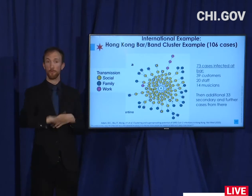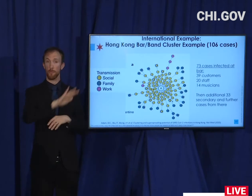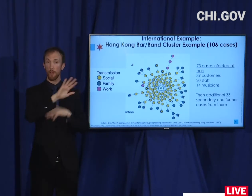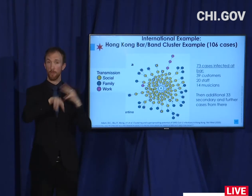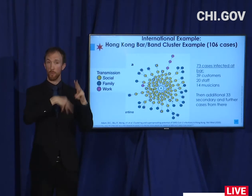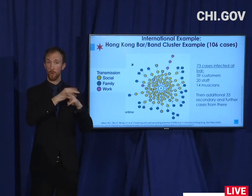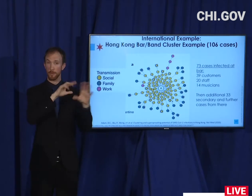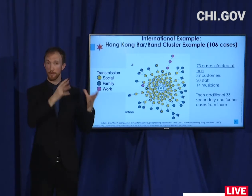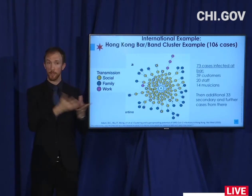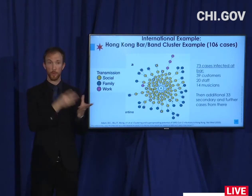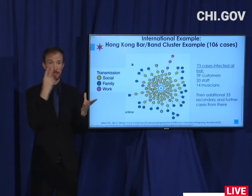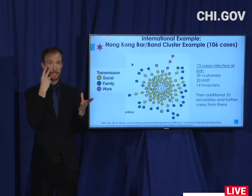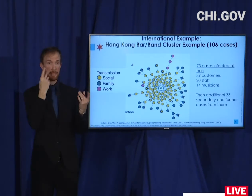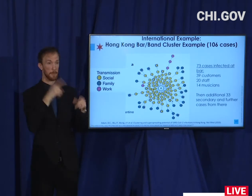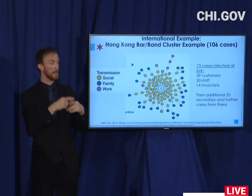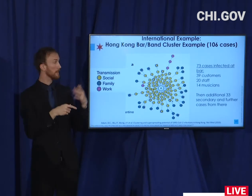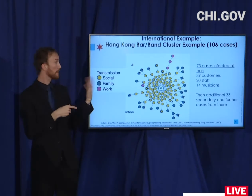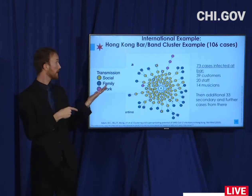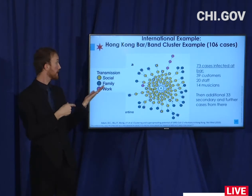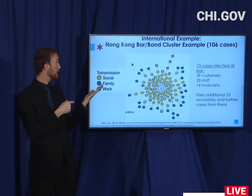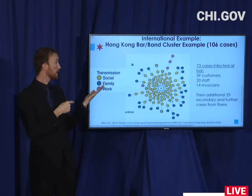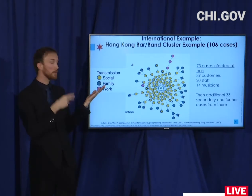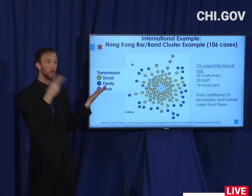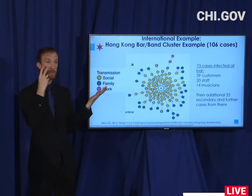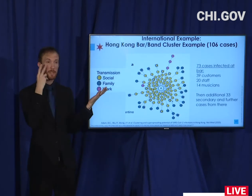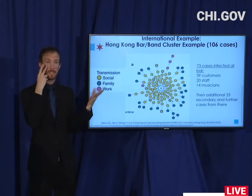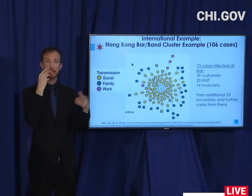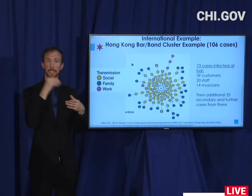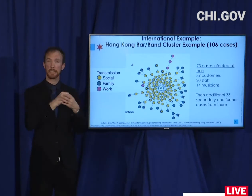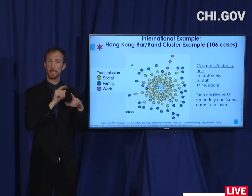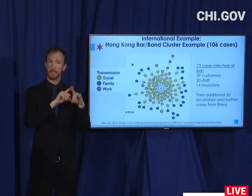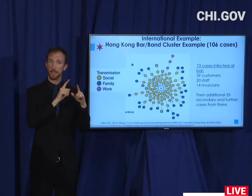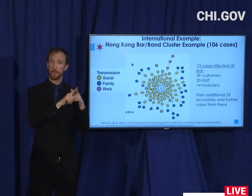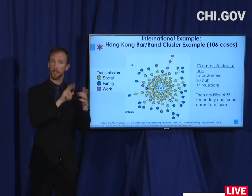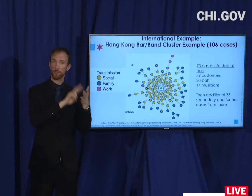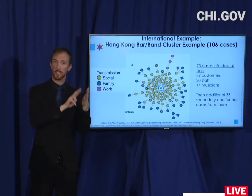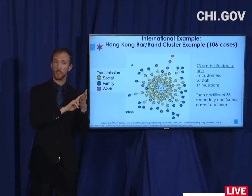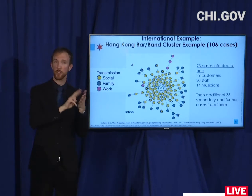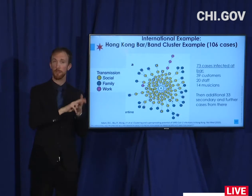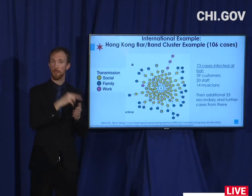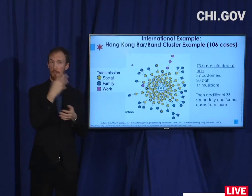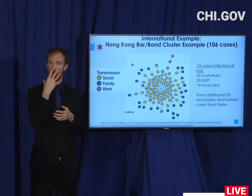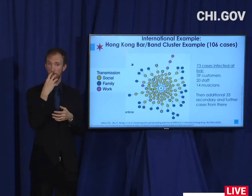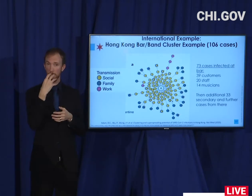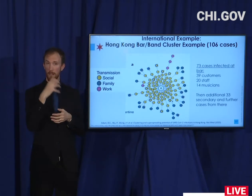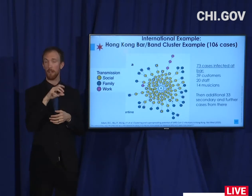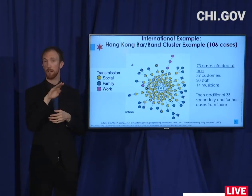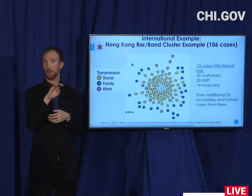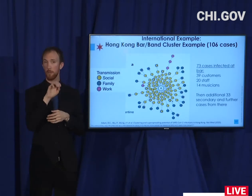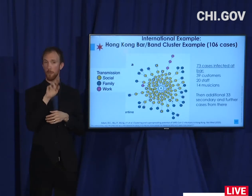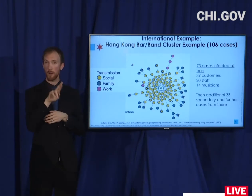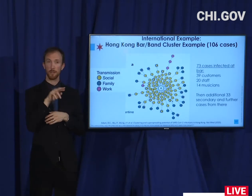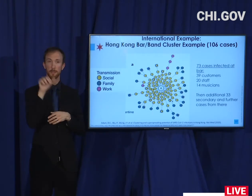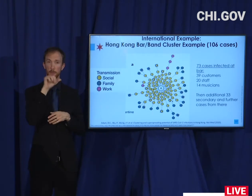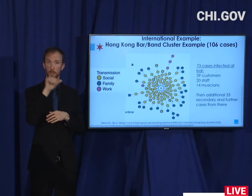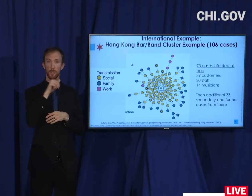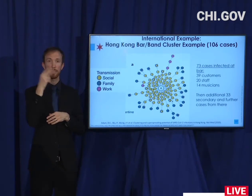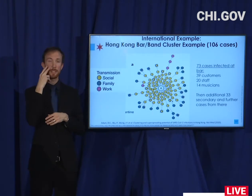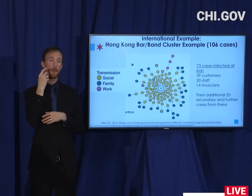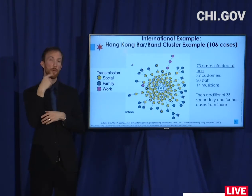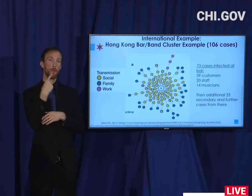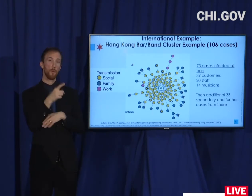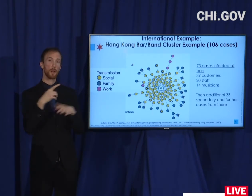in the literature and led to major shutdowns in Hong Kong of bars. This was a single bar event that